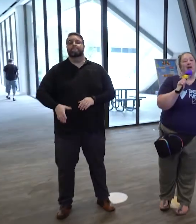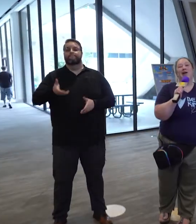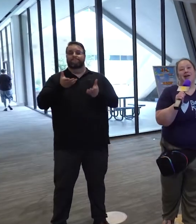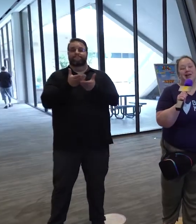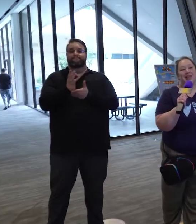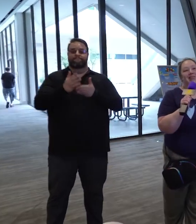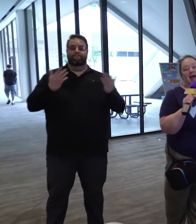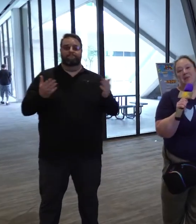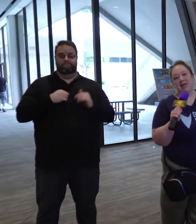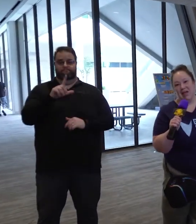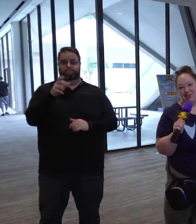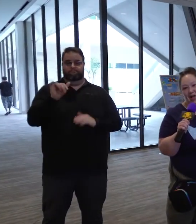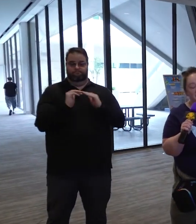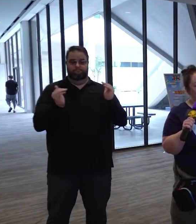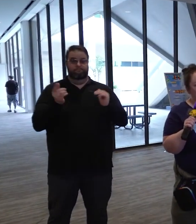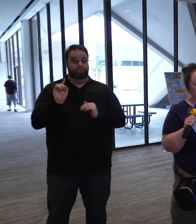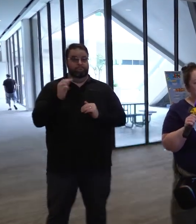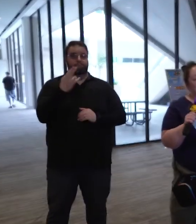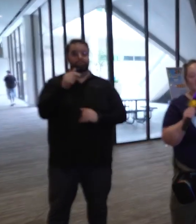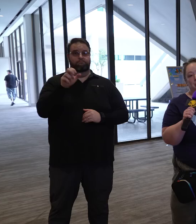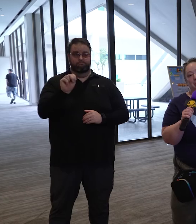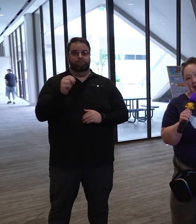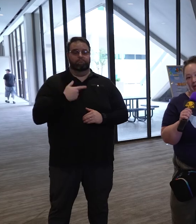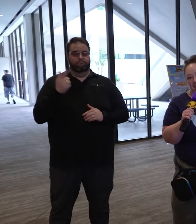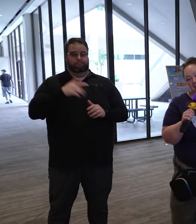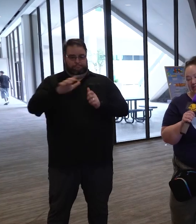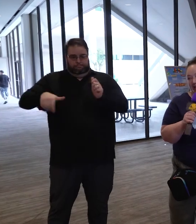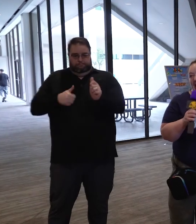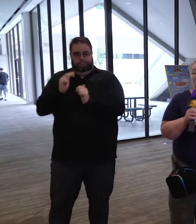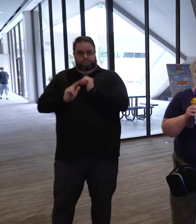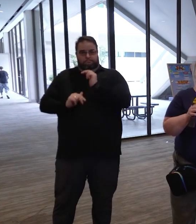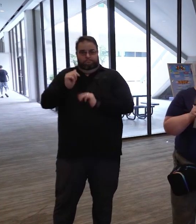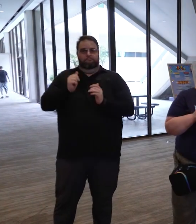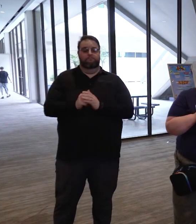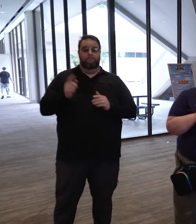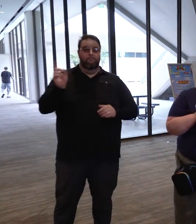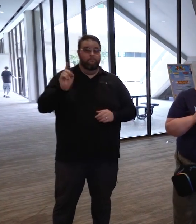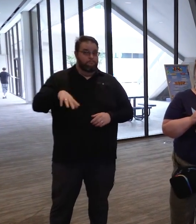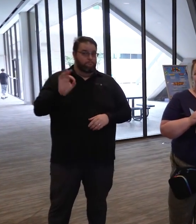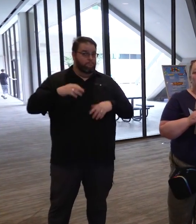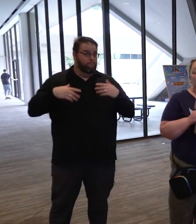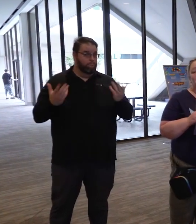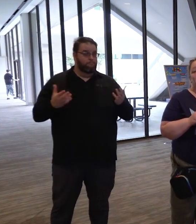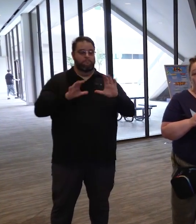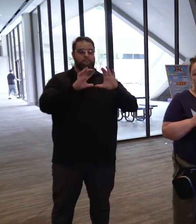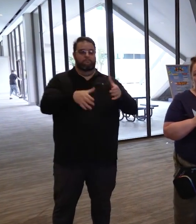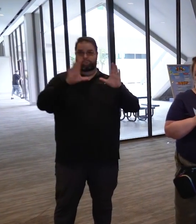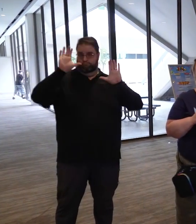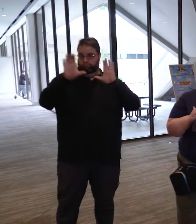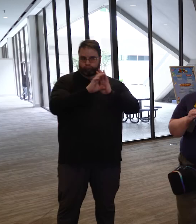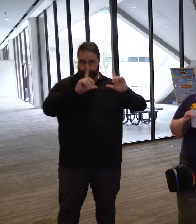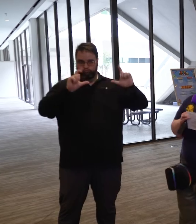All right, we are on the lobby level of the Hilton at the back of the building. This is where you will find group